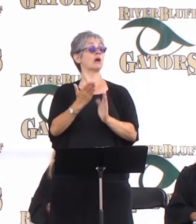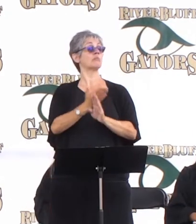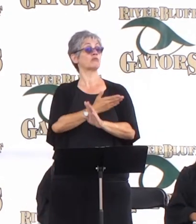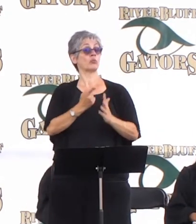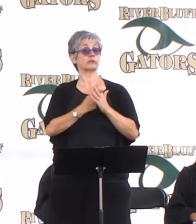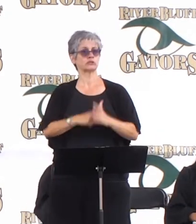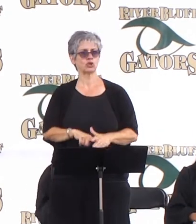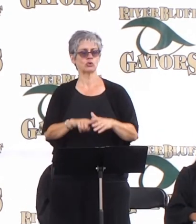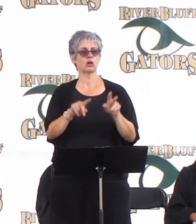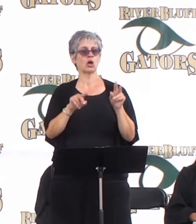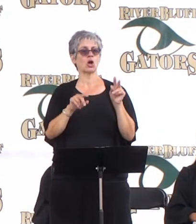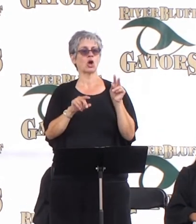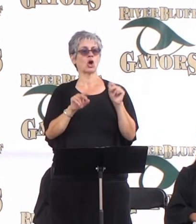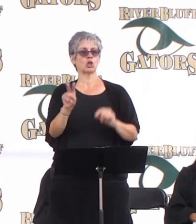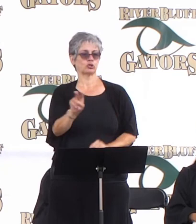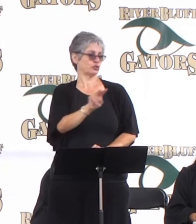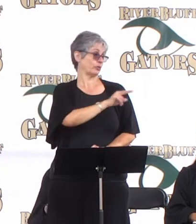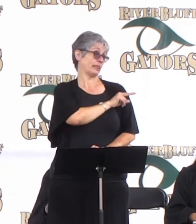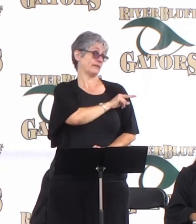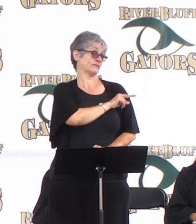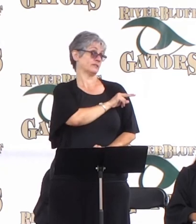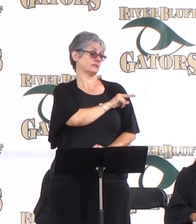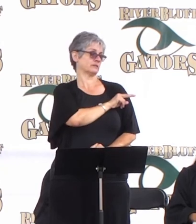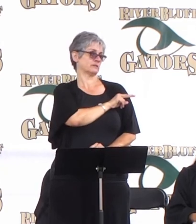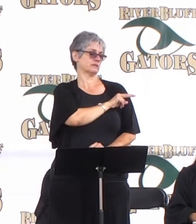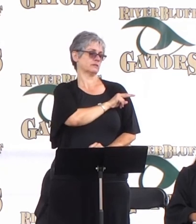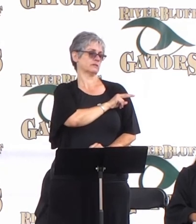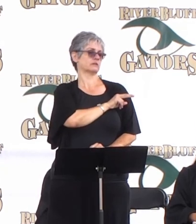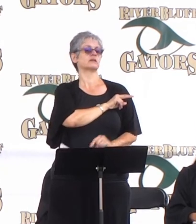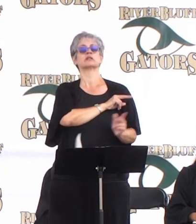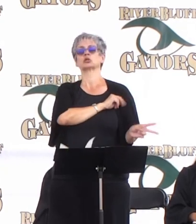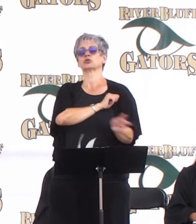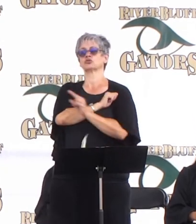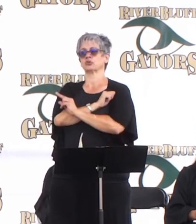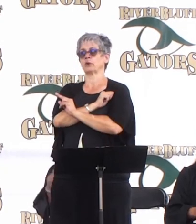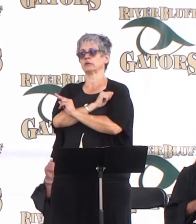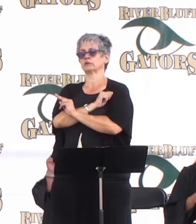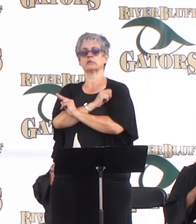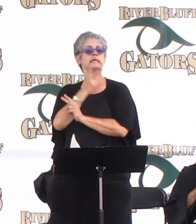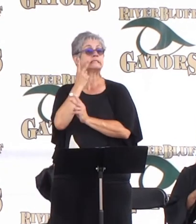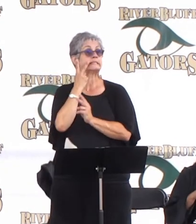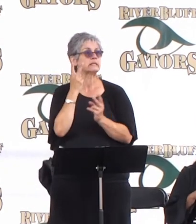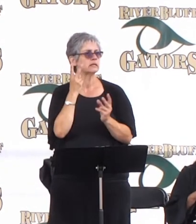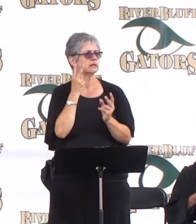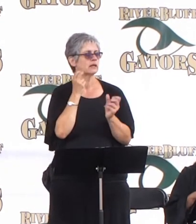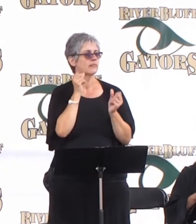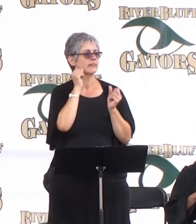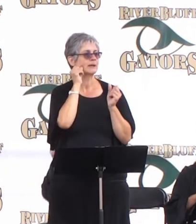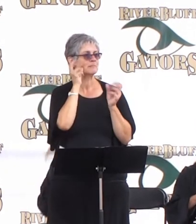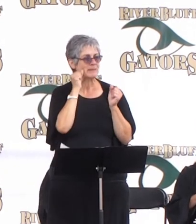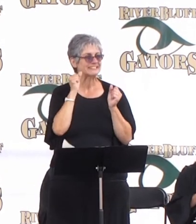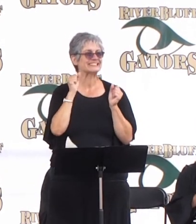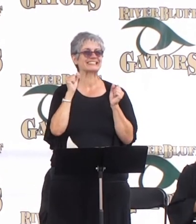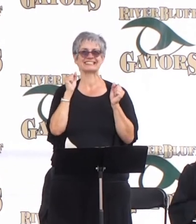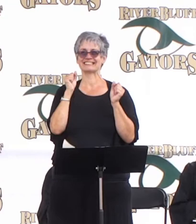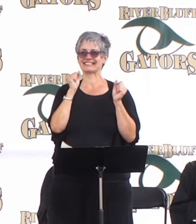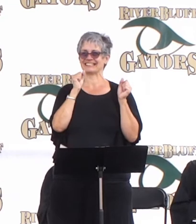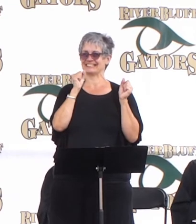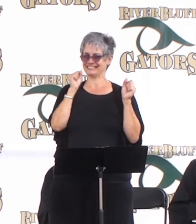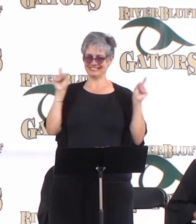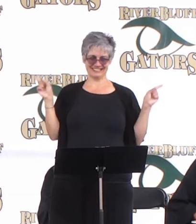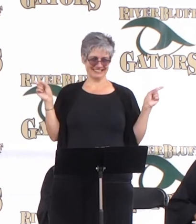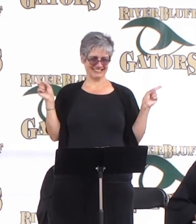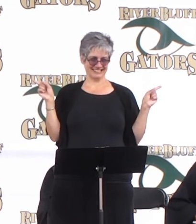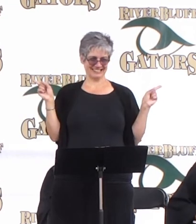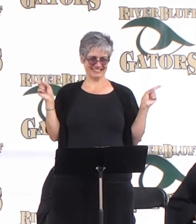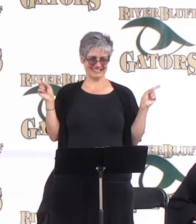started, I want you to look to your left and then look to your right and see the amazing individuals who have helped shape your futures,